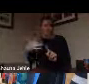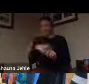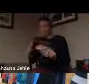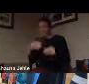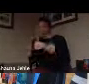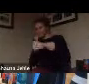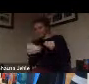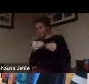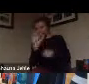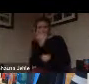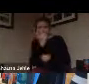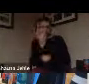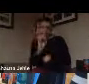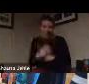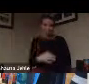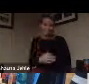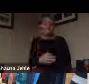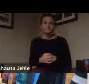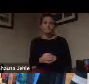up.